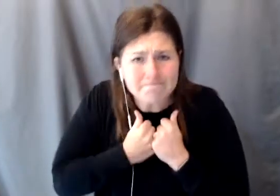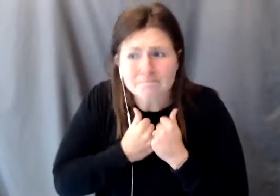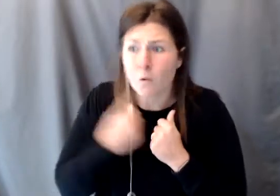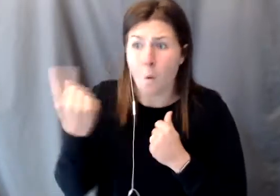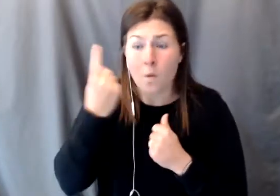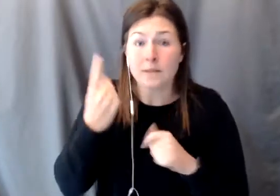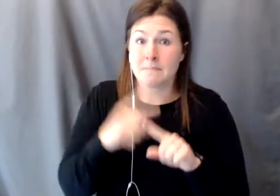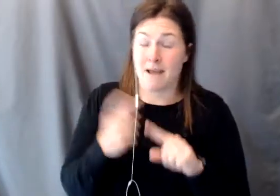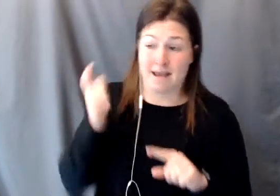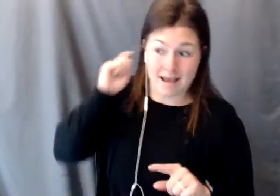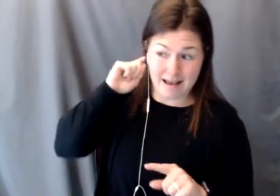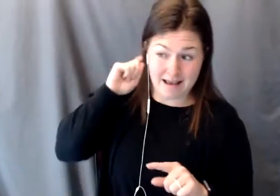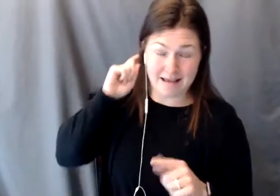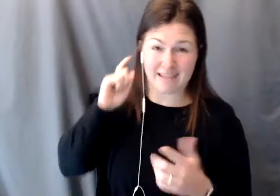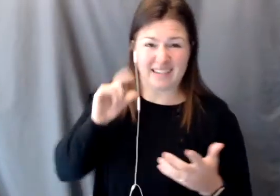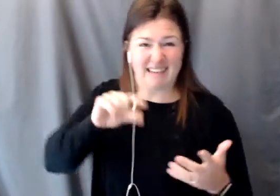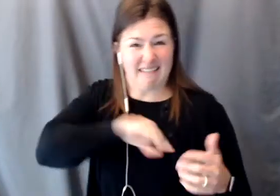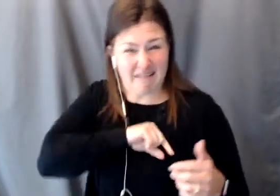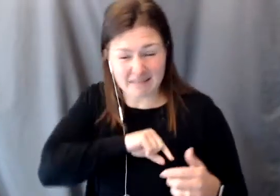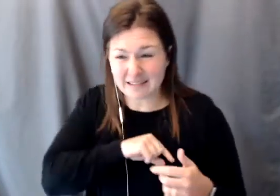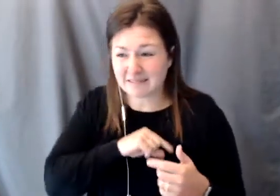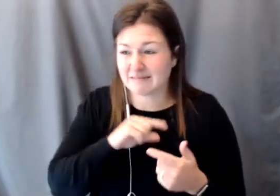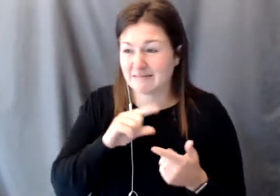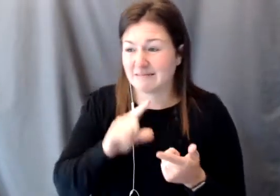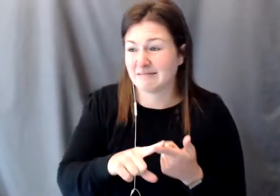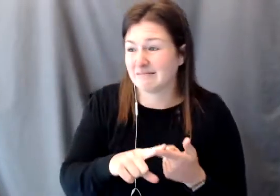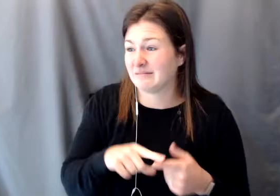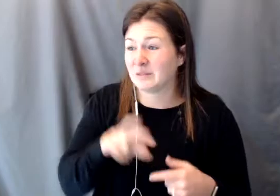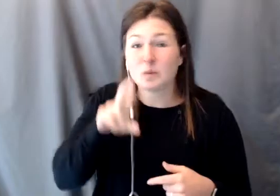that guilt and remorse and like, feeling less than,